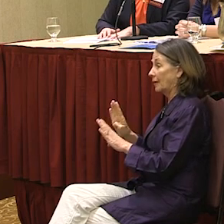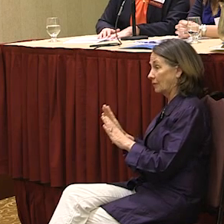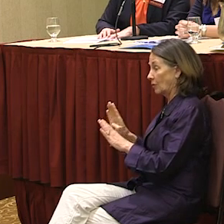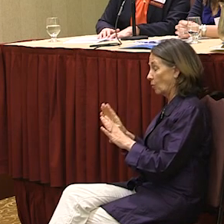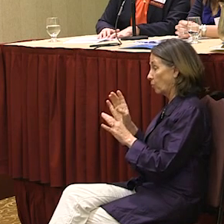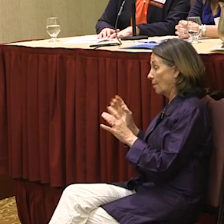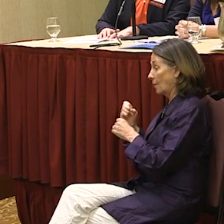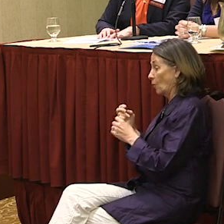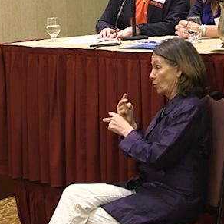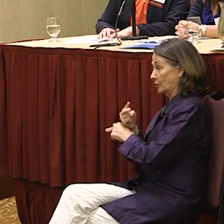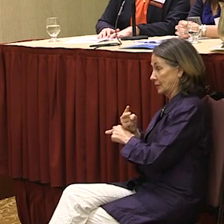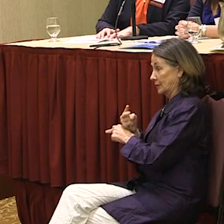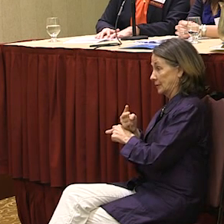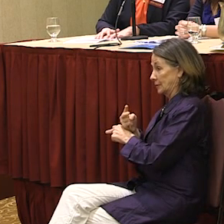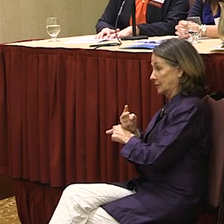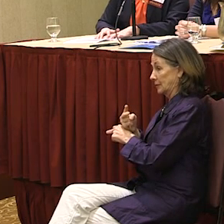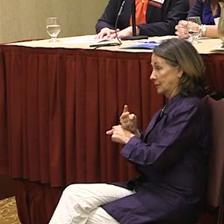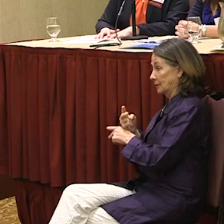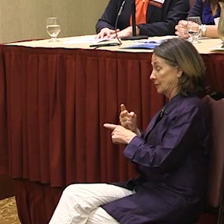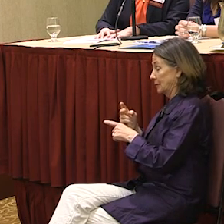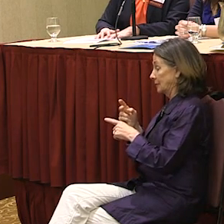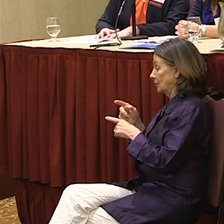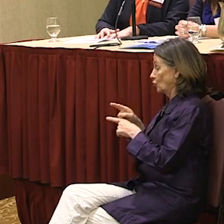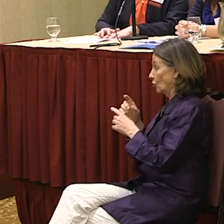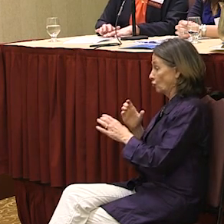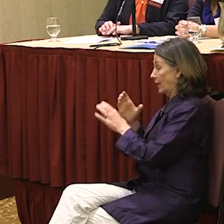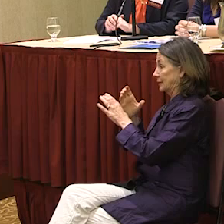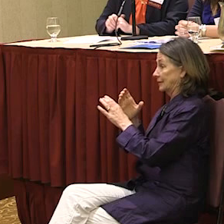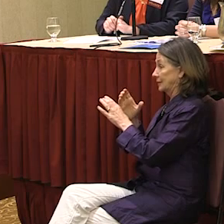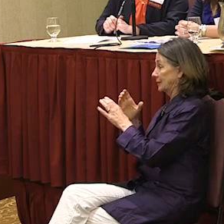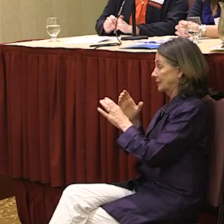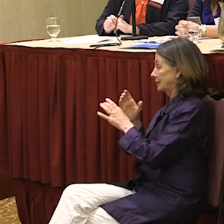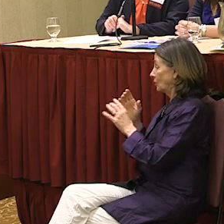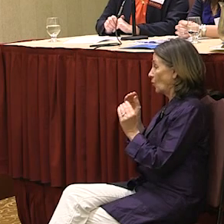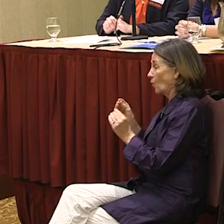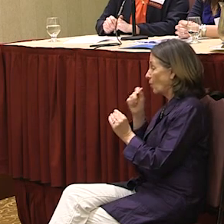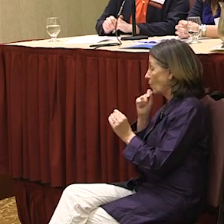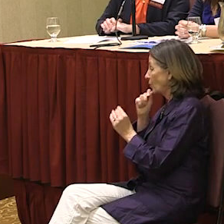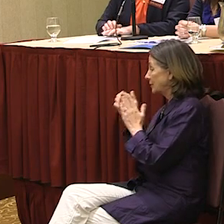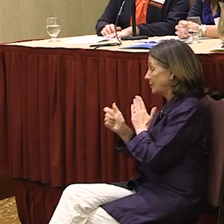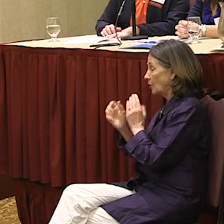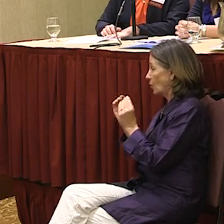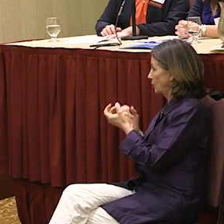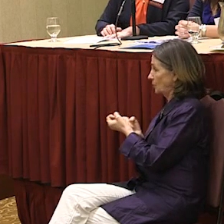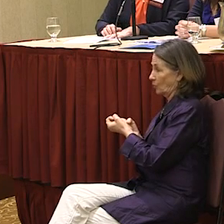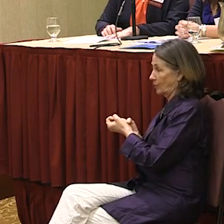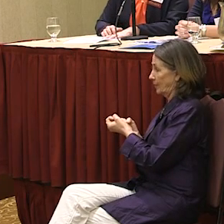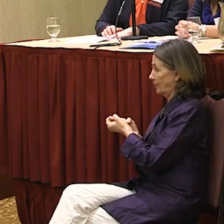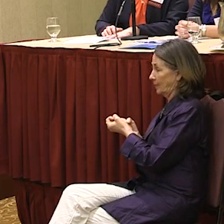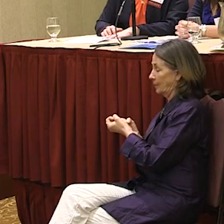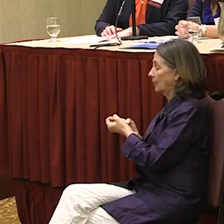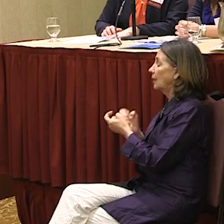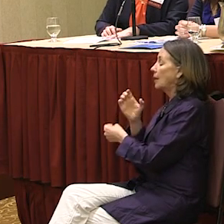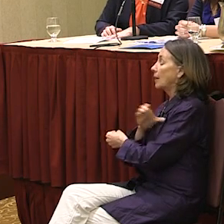are exacerbated by her during situational crises and non-existent coping skills and lack of support. She